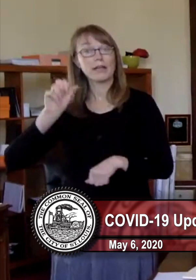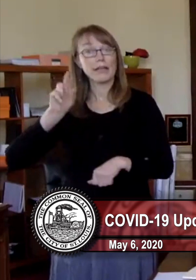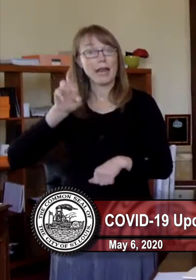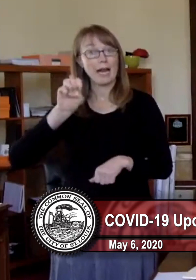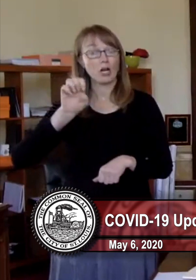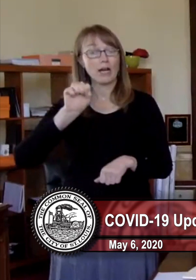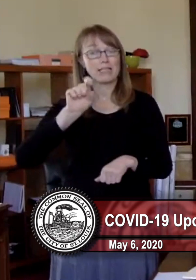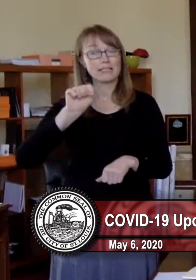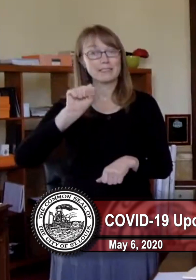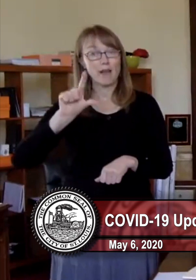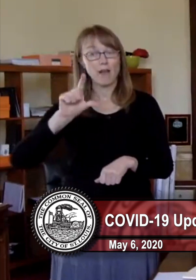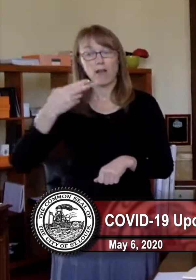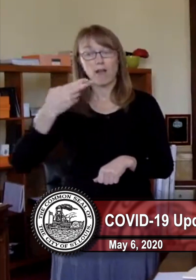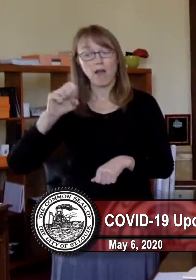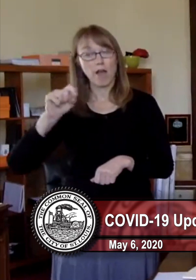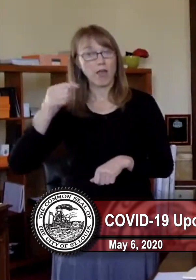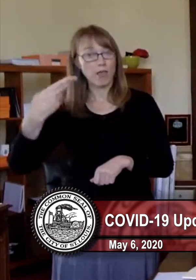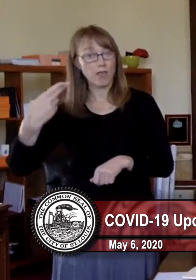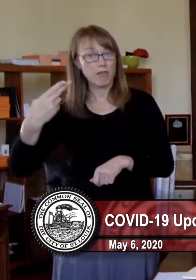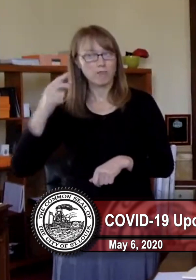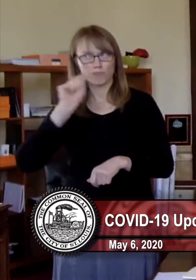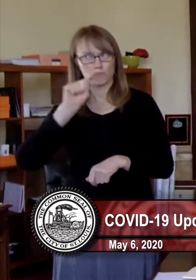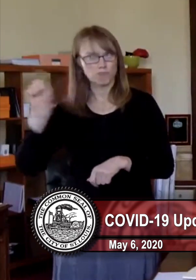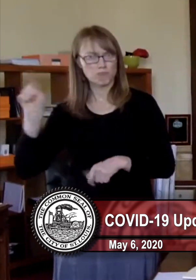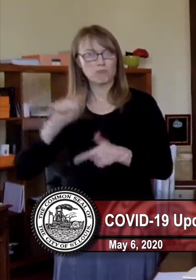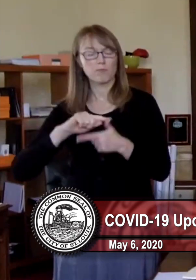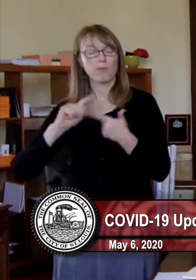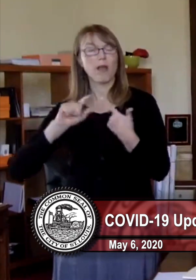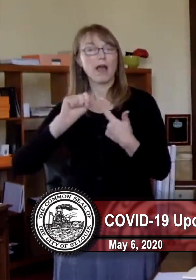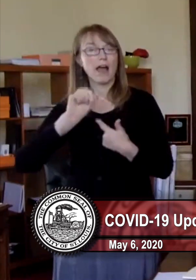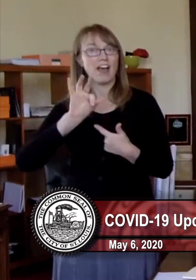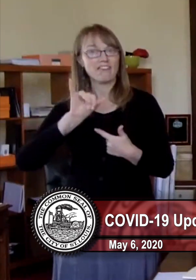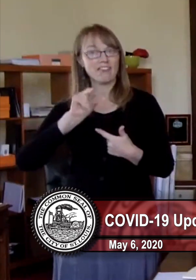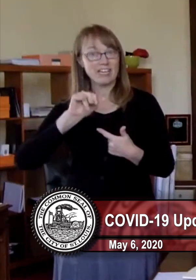STL Health has several sites. Affinia has several